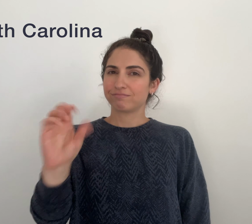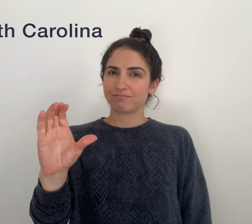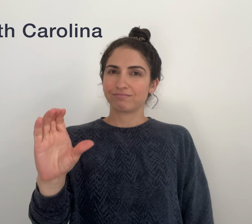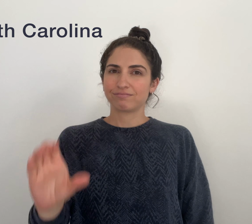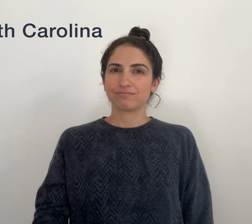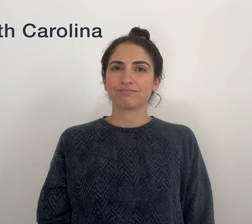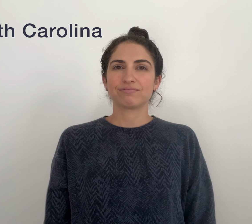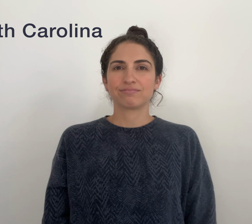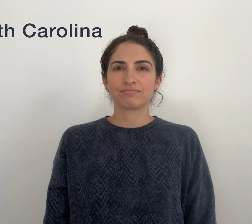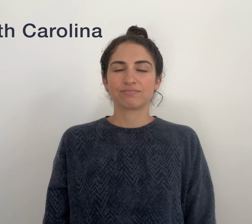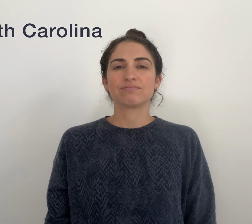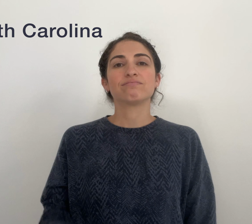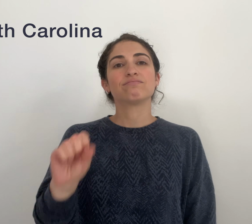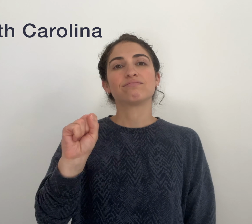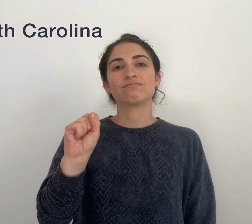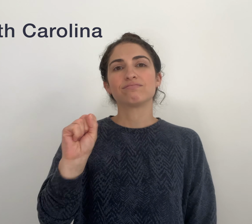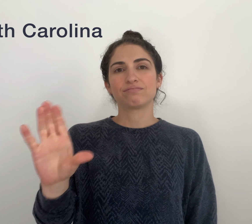South Carolina,